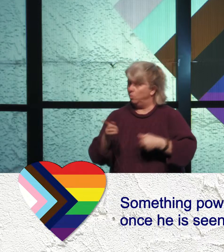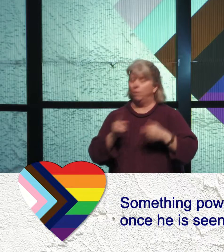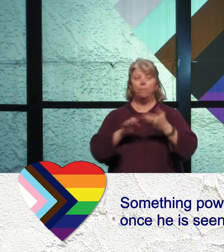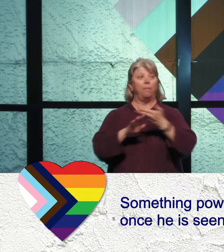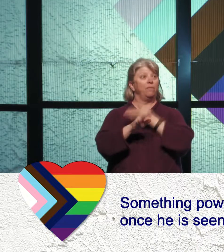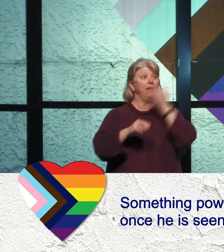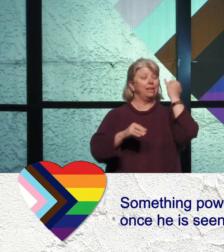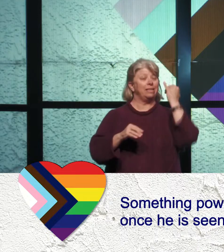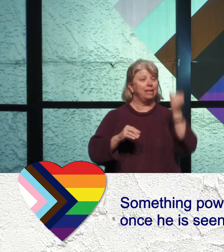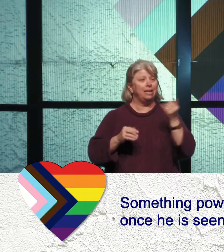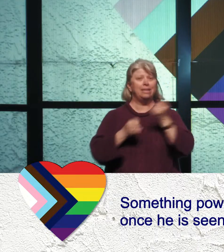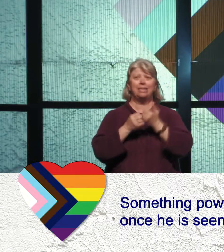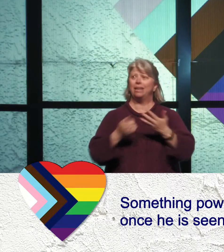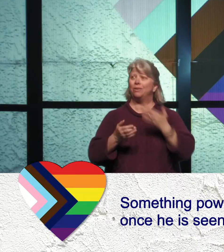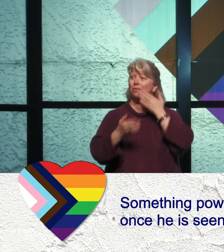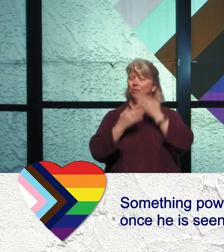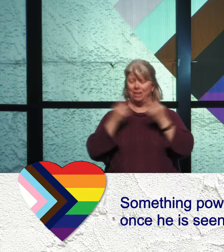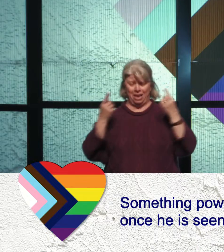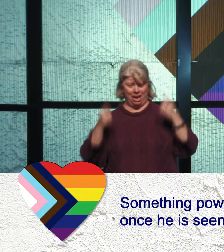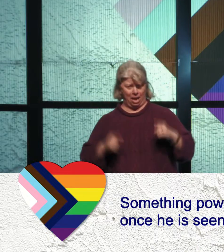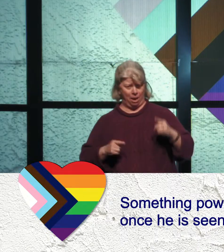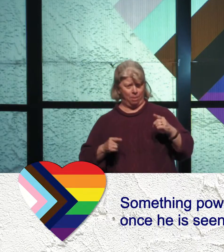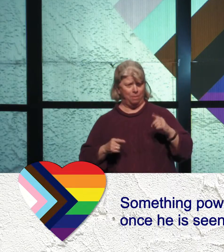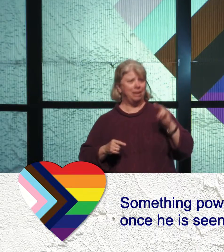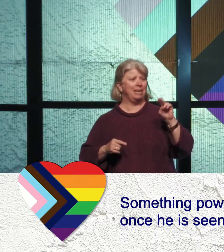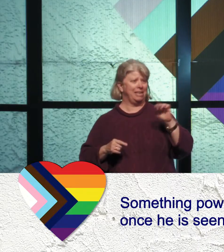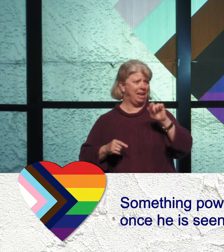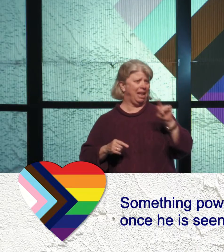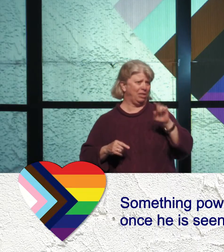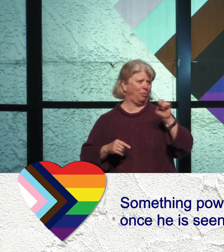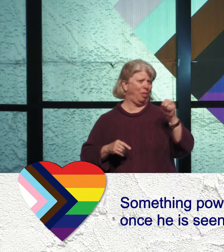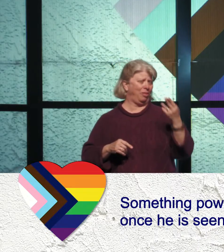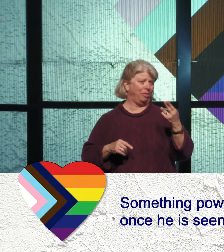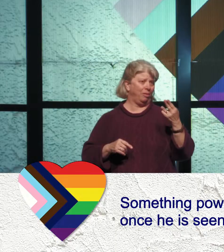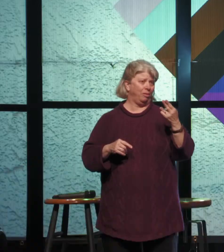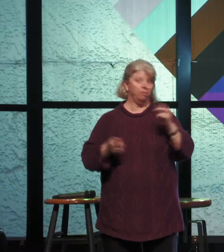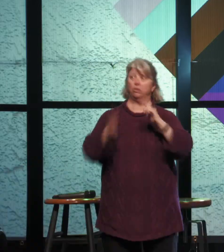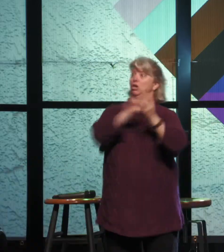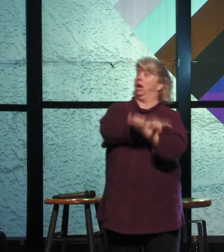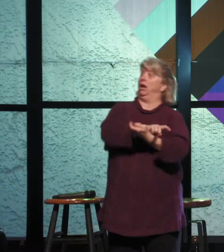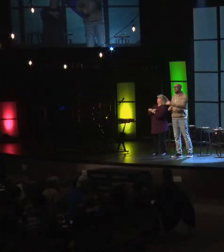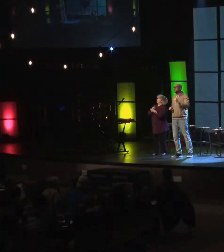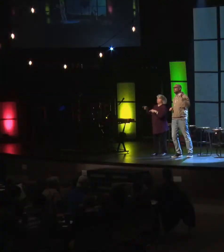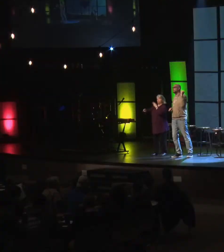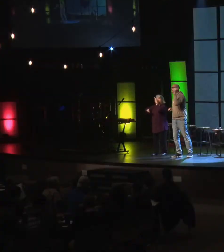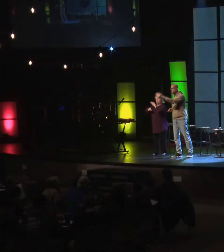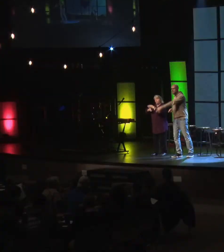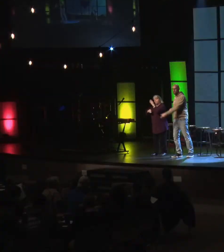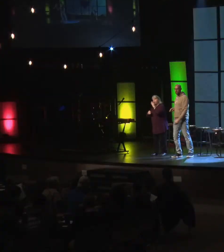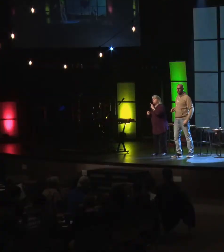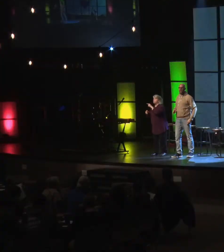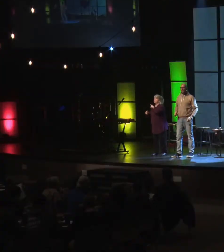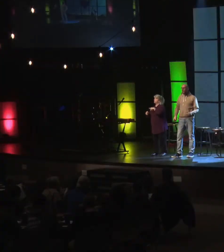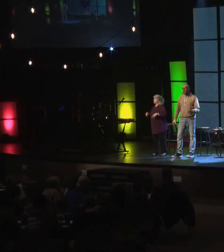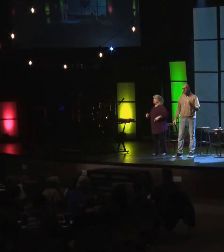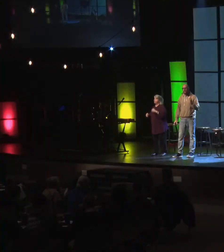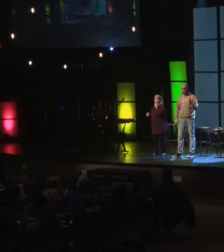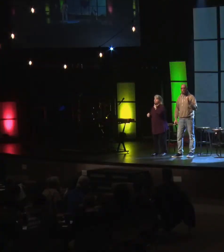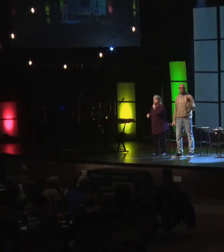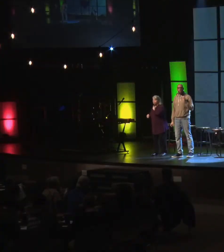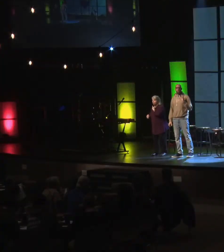this idea, can anything good come from Nazareth, to you are the Son of God, you are the King of Israel.